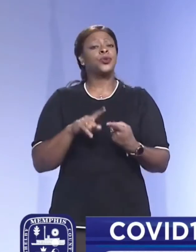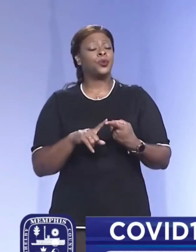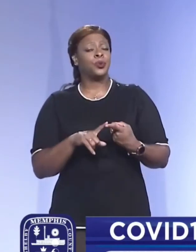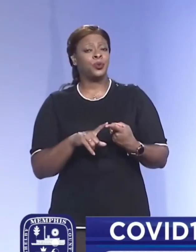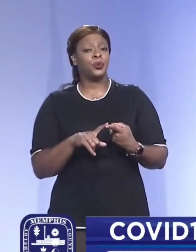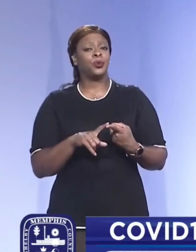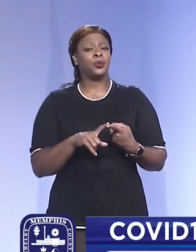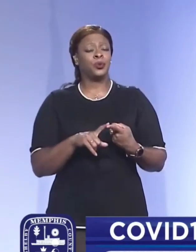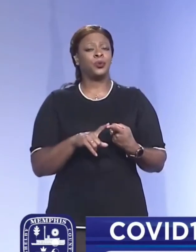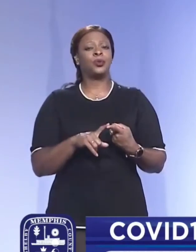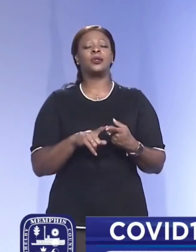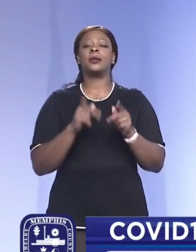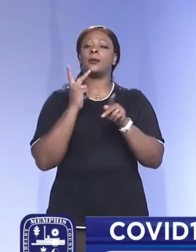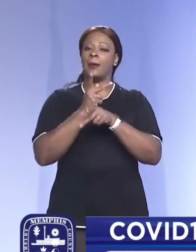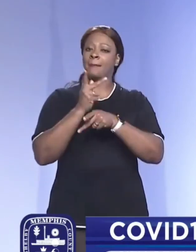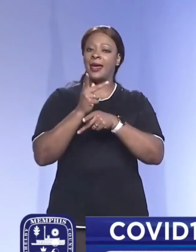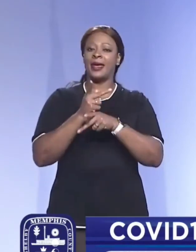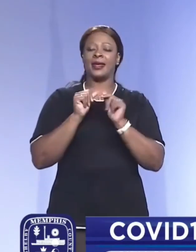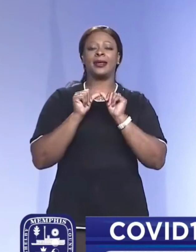to remain